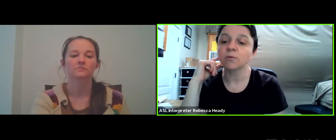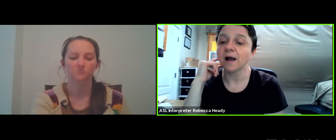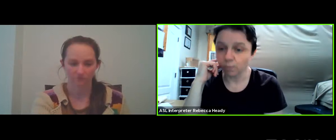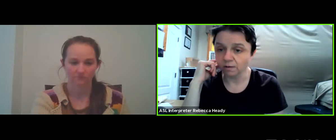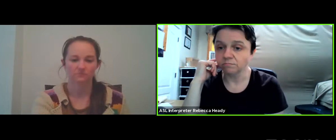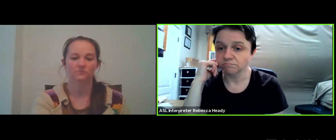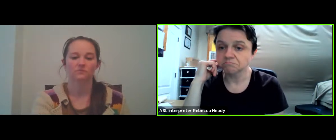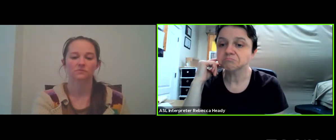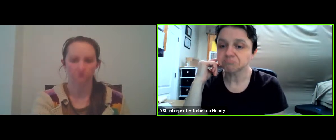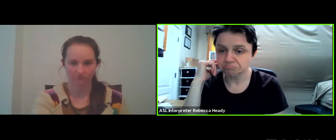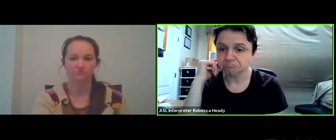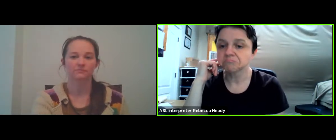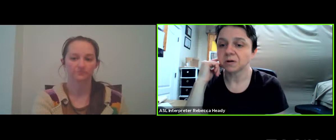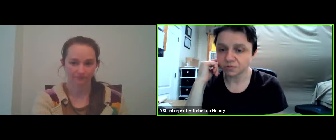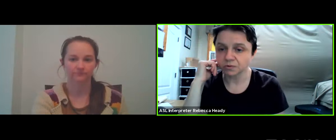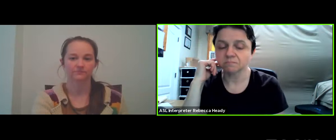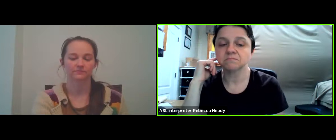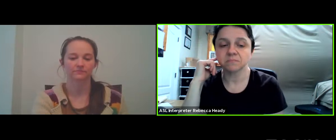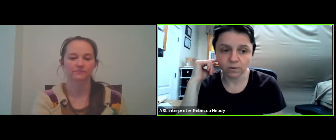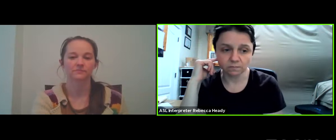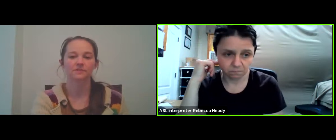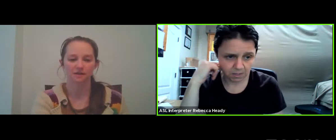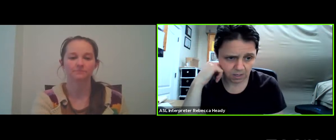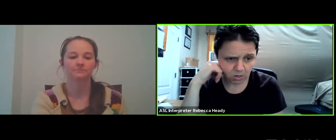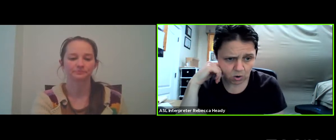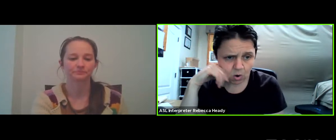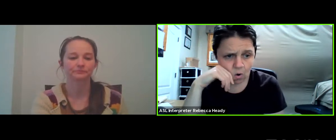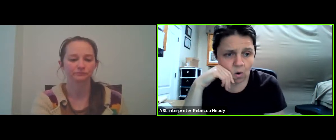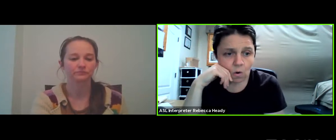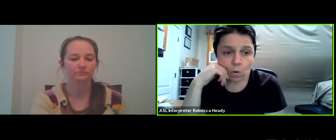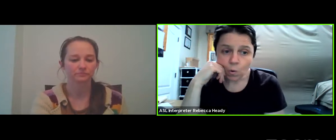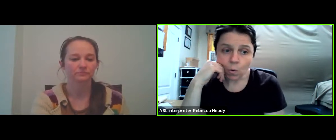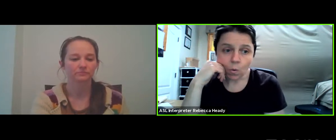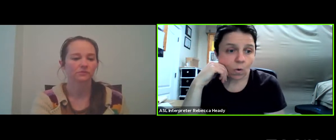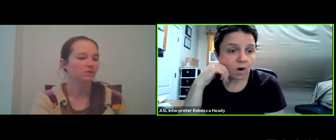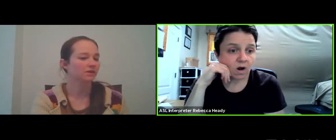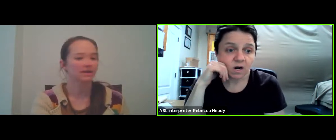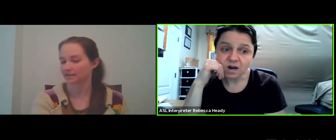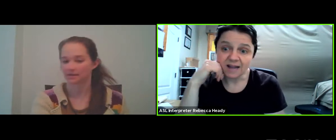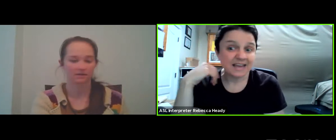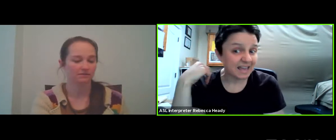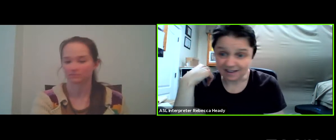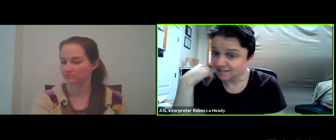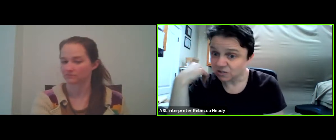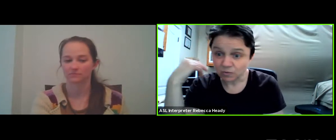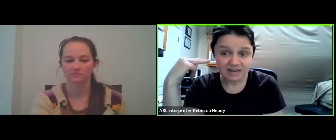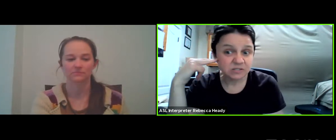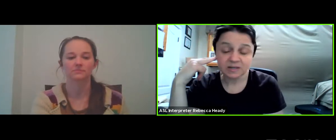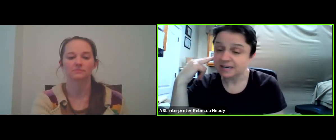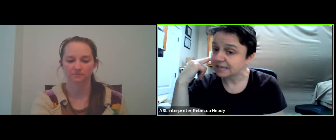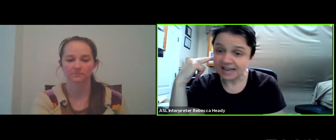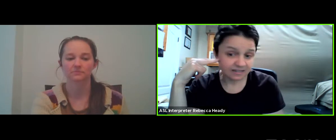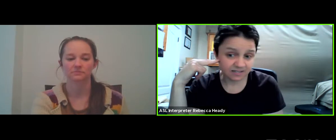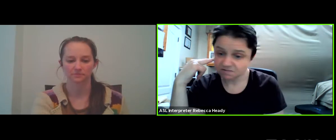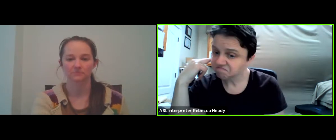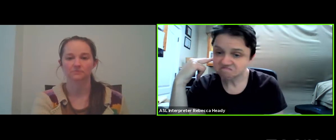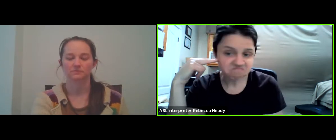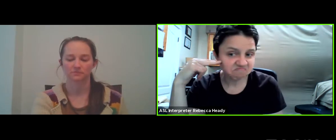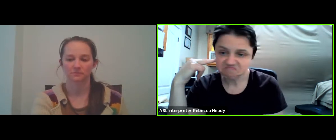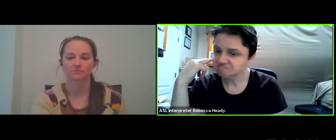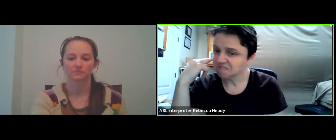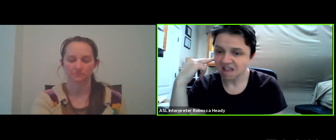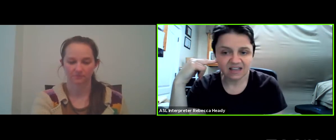Like, for example, I will. I'll do it. I will. Yeah. Or I can't, right?